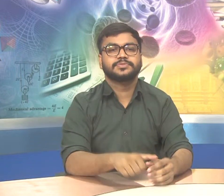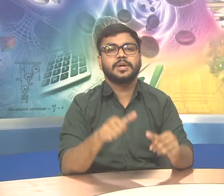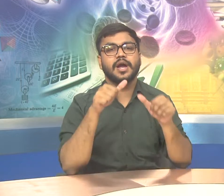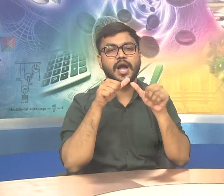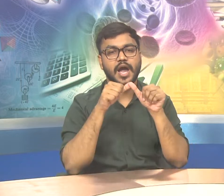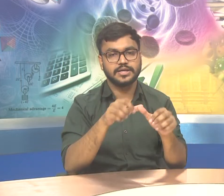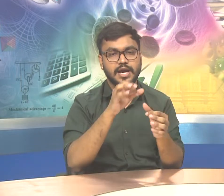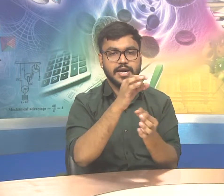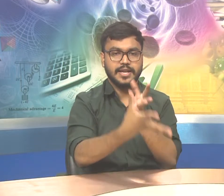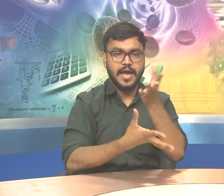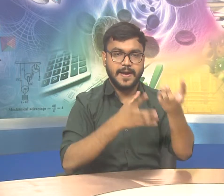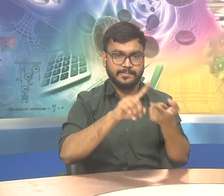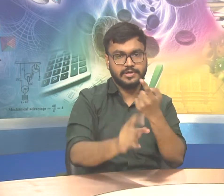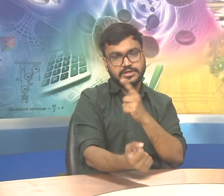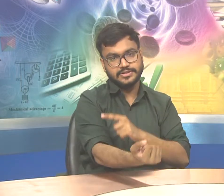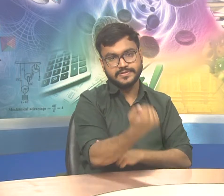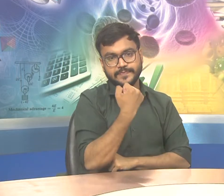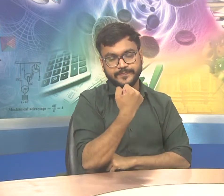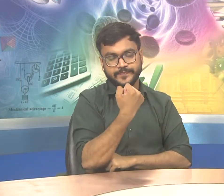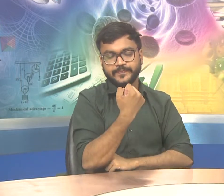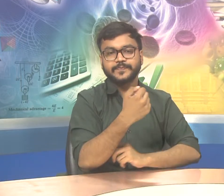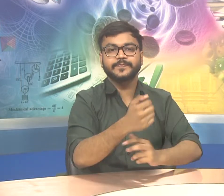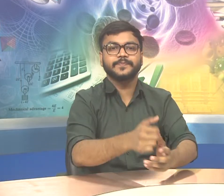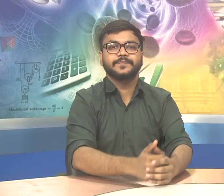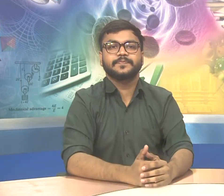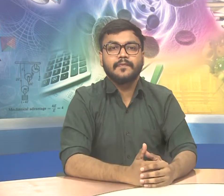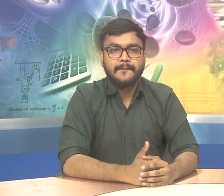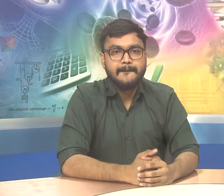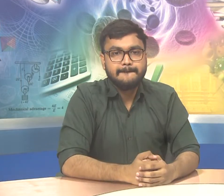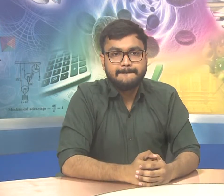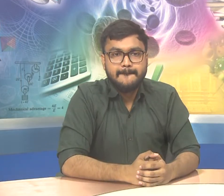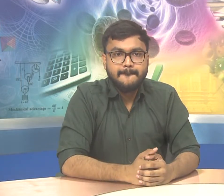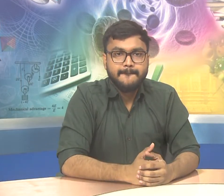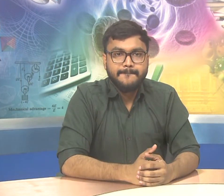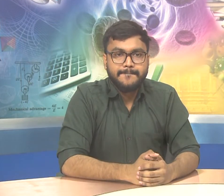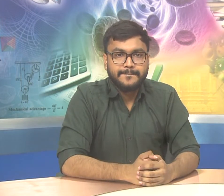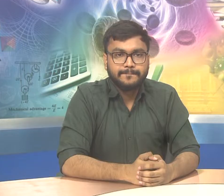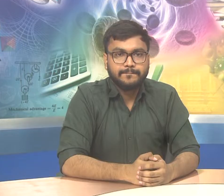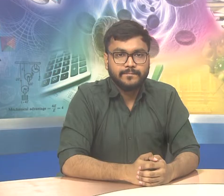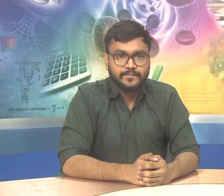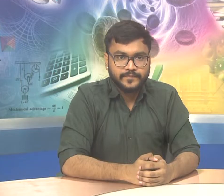It converts electrical energy into heat energy.